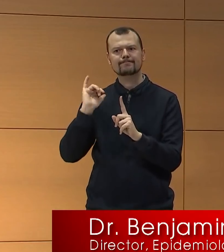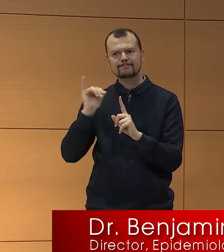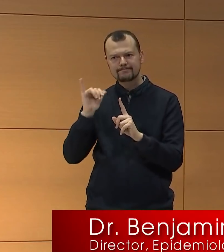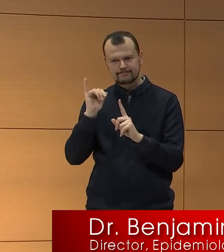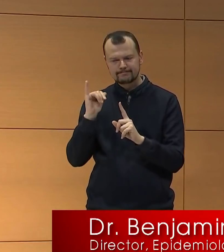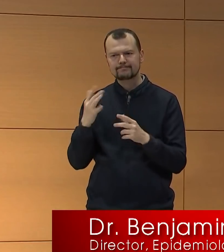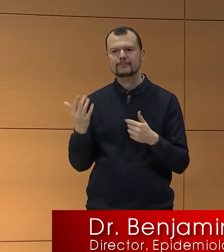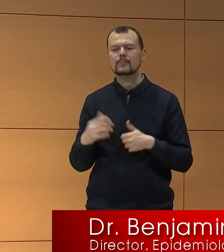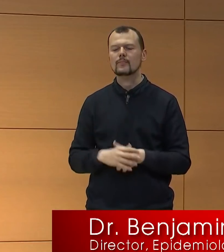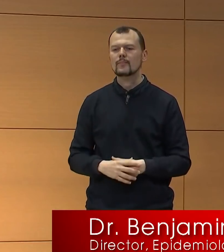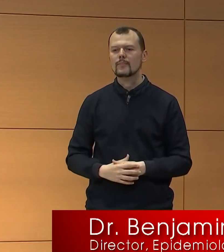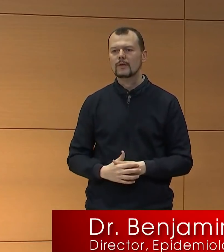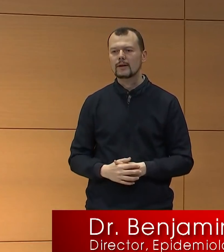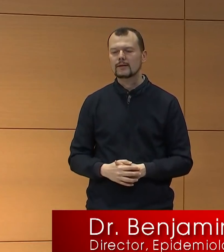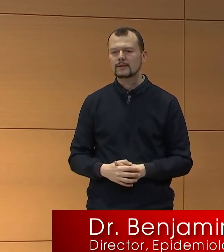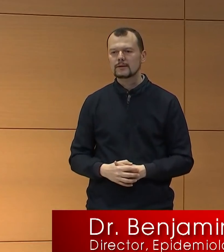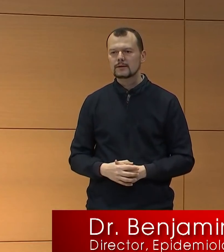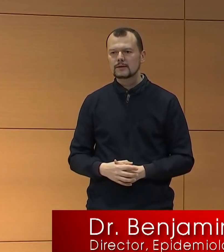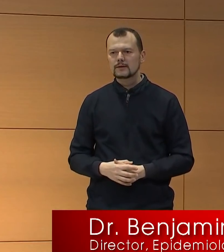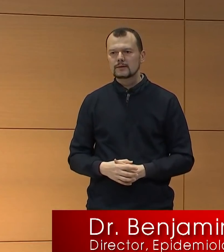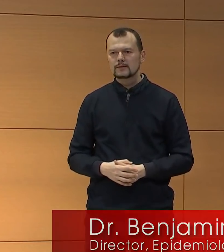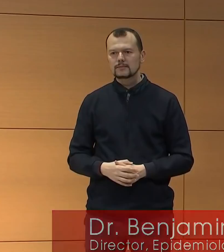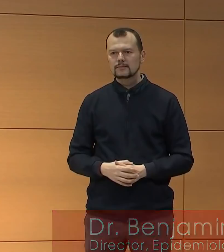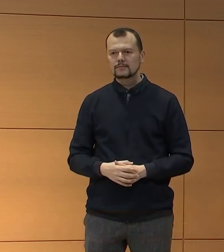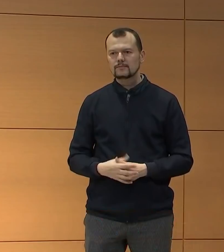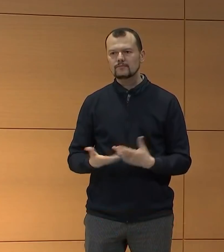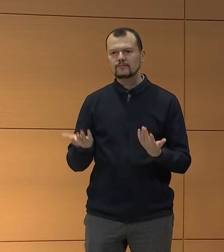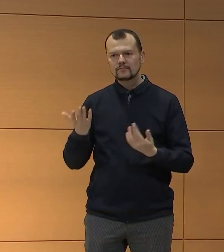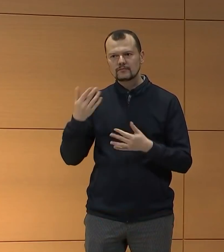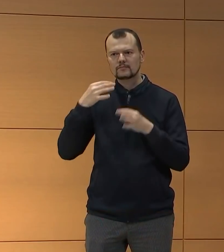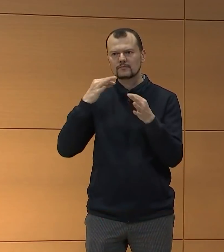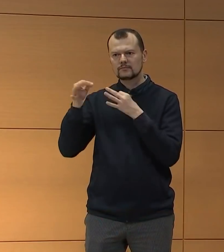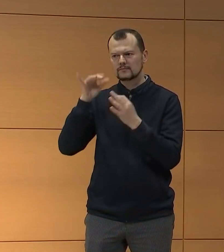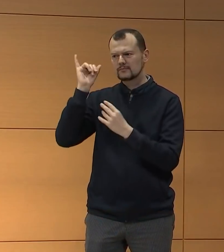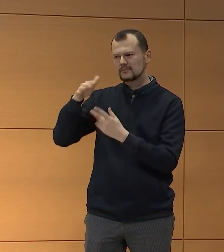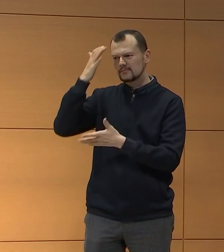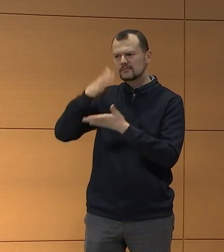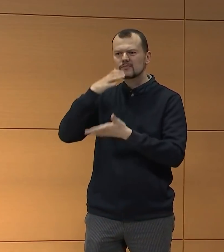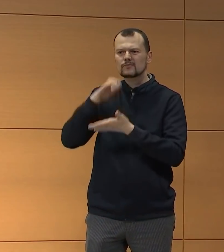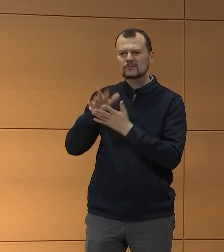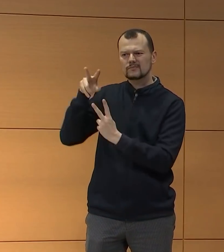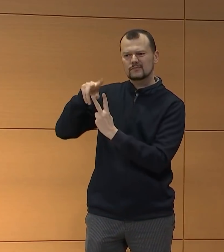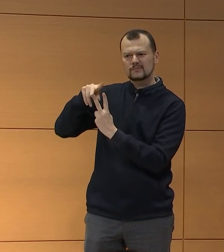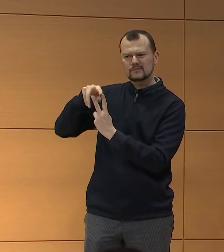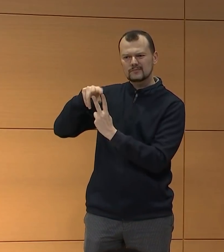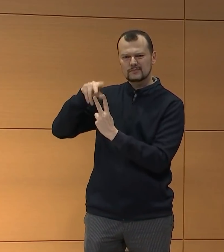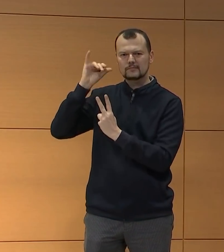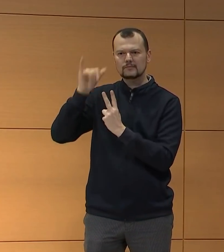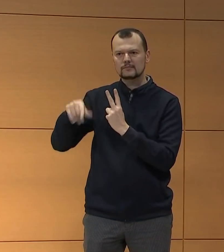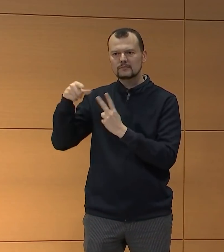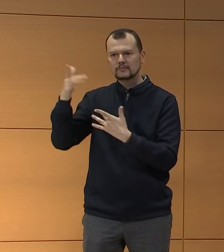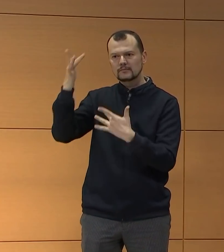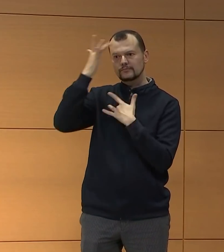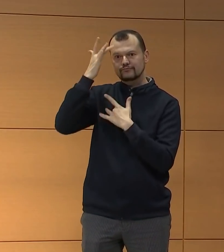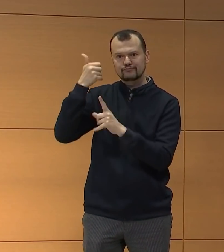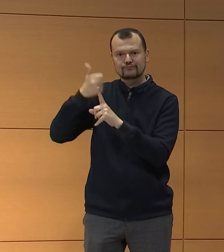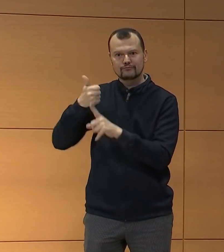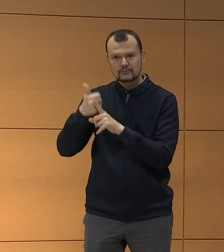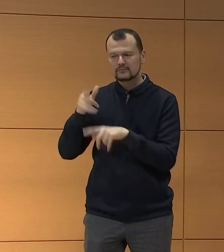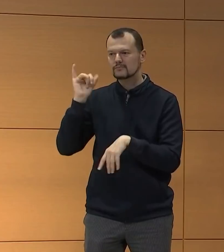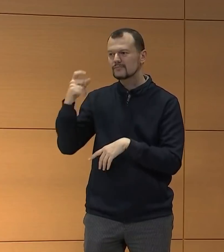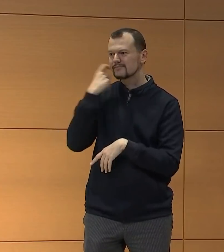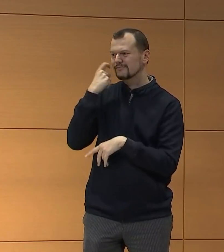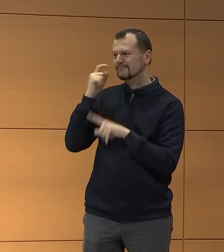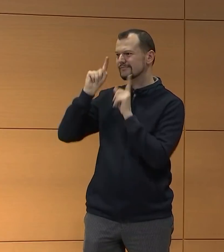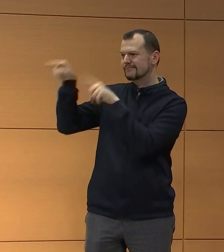the spouse of a presumptive positive case who had been diagnosed in North Carolina. The individual, a